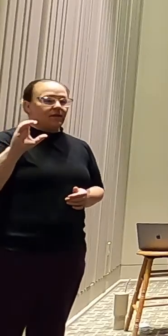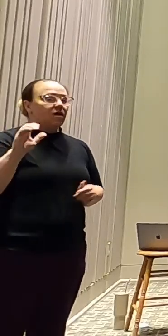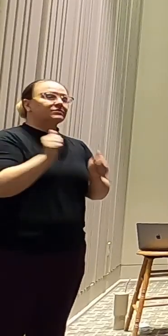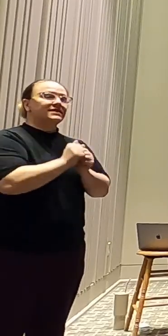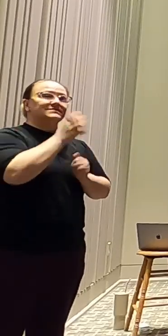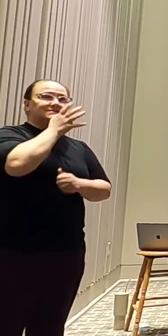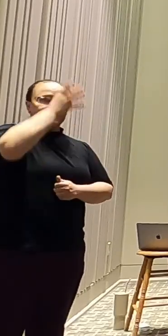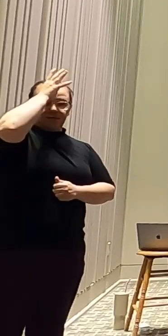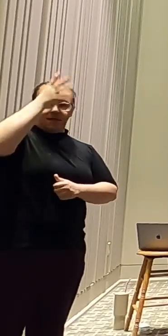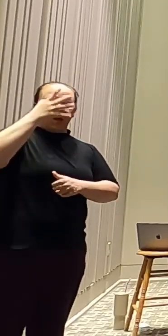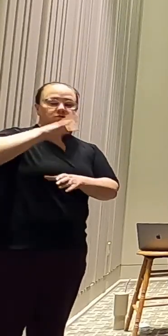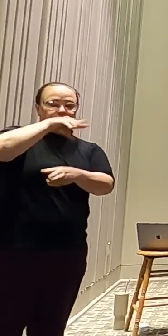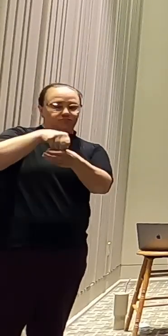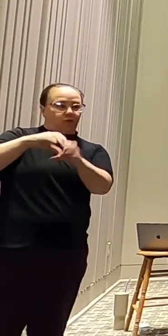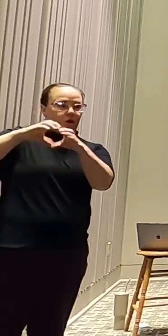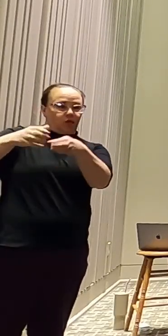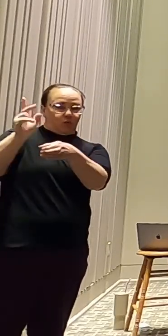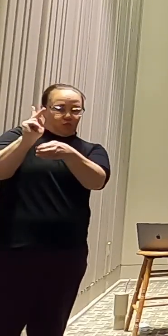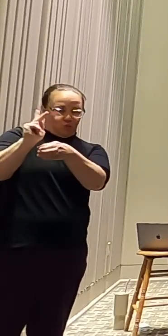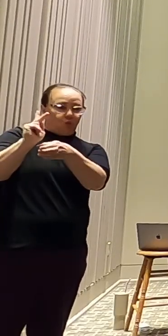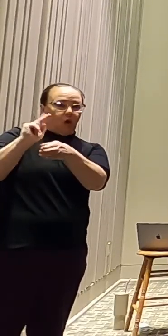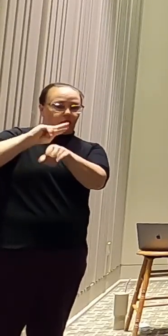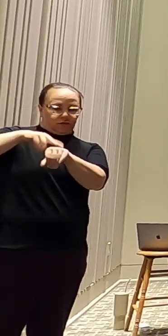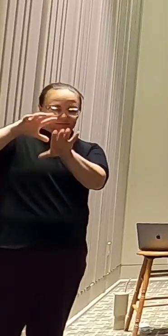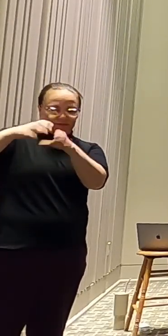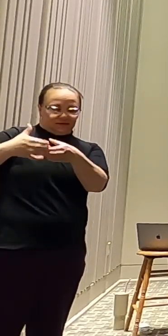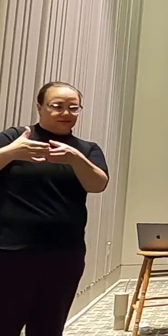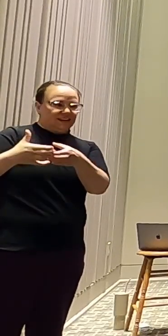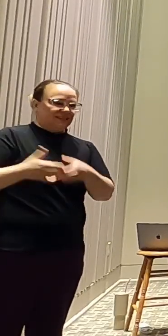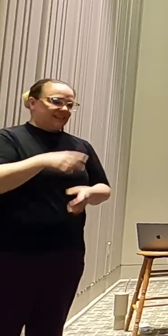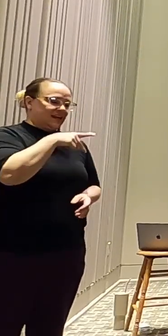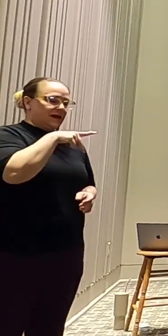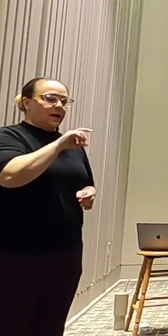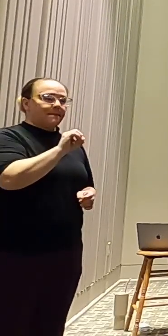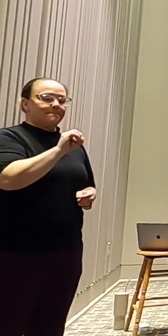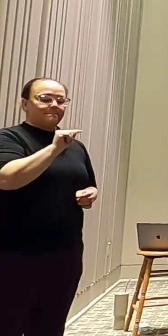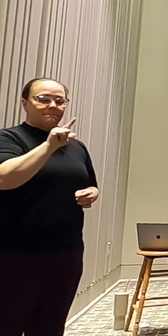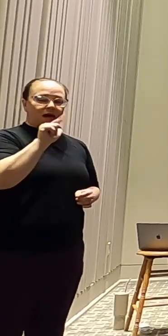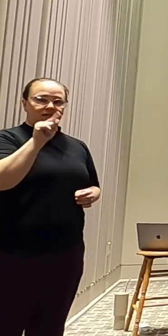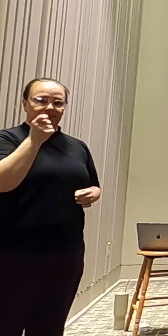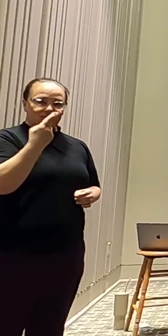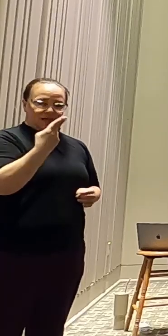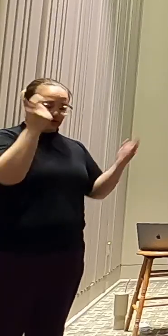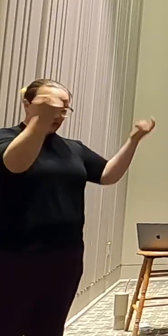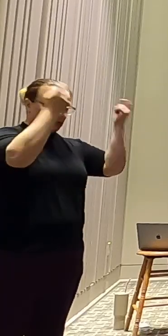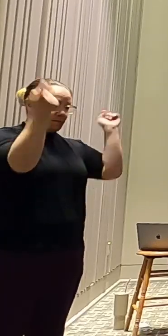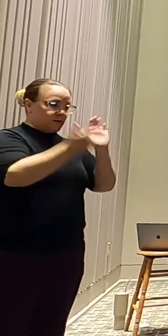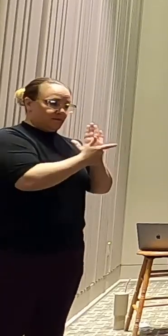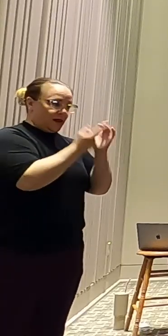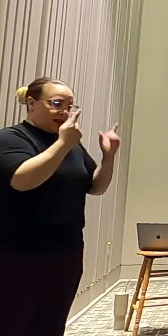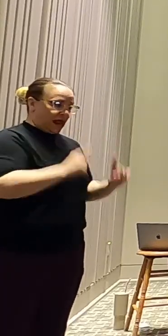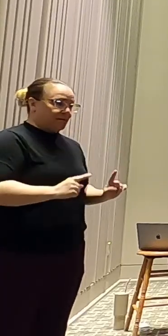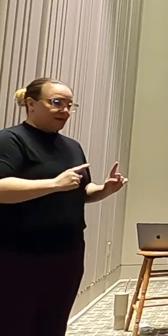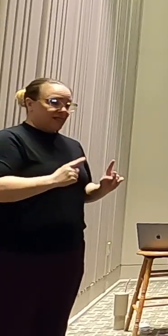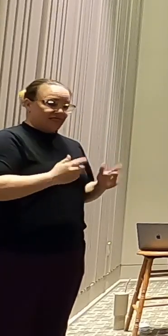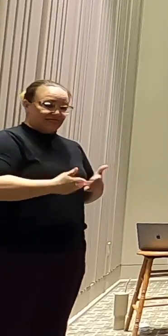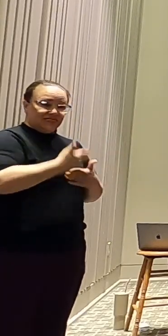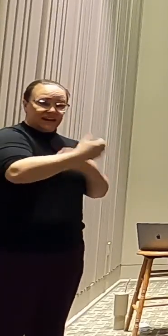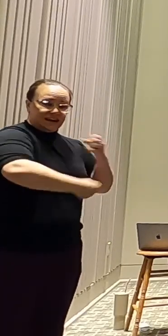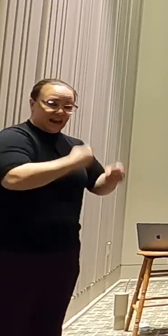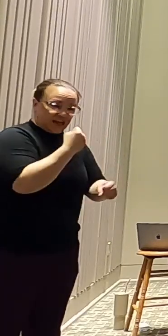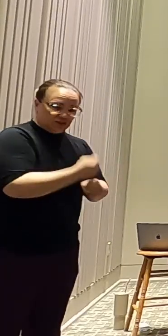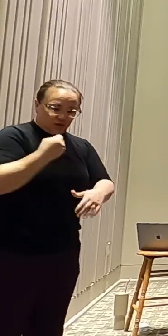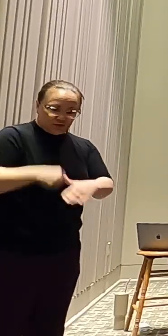Nation. So despite the potlatch ban going into effect the year after he was born, Martin's family still very much kept the